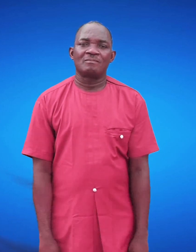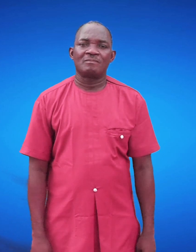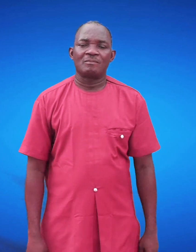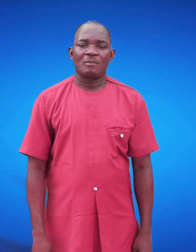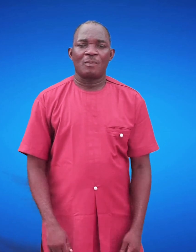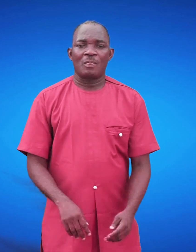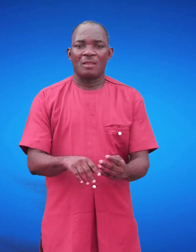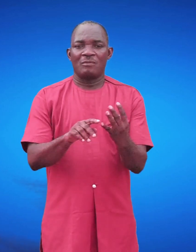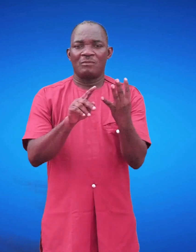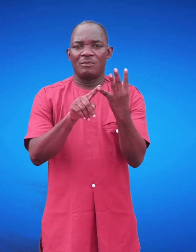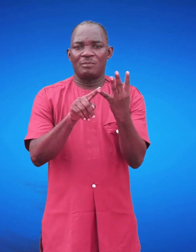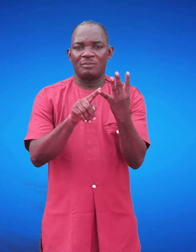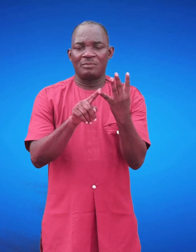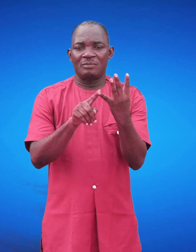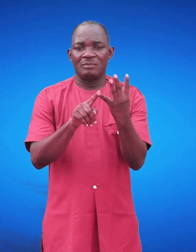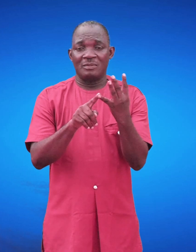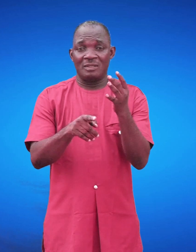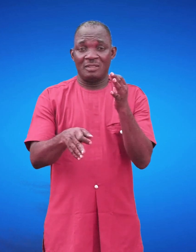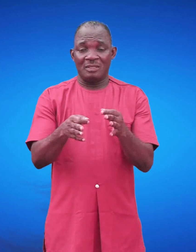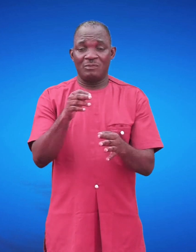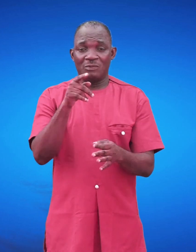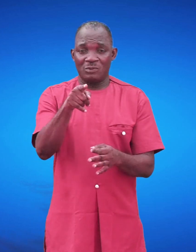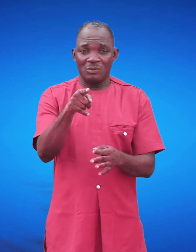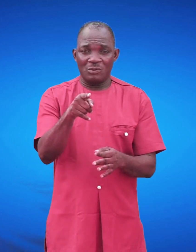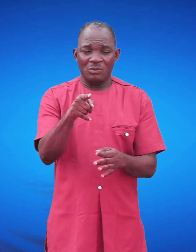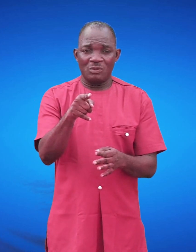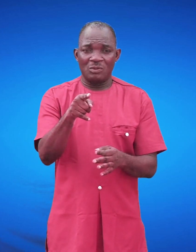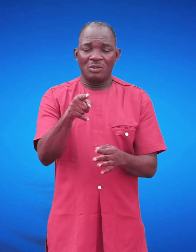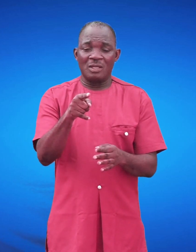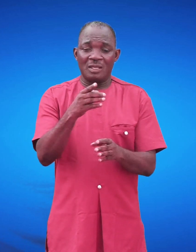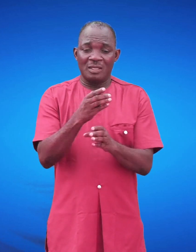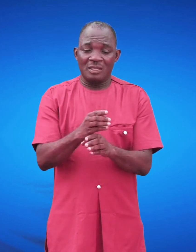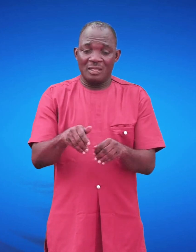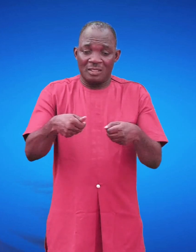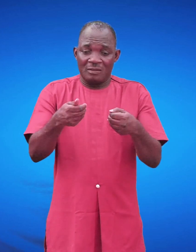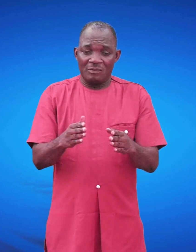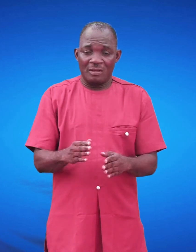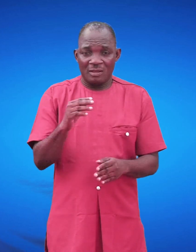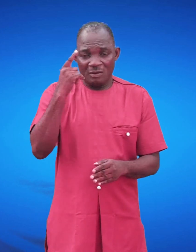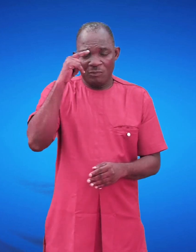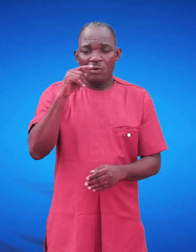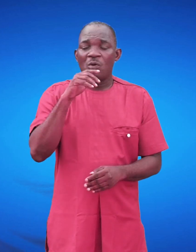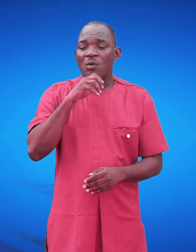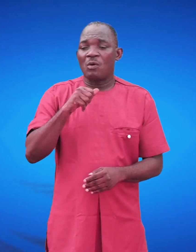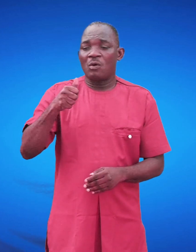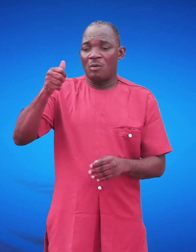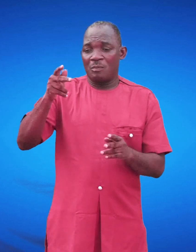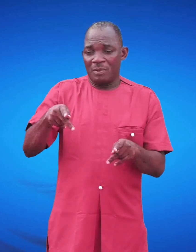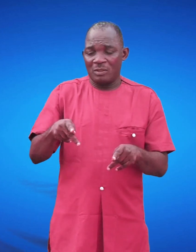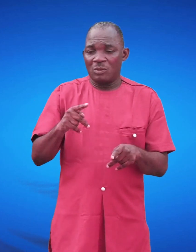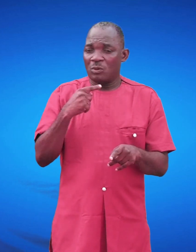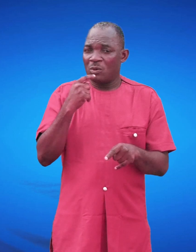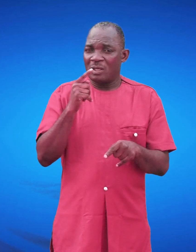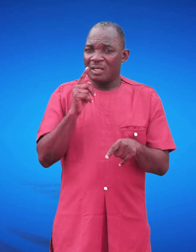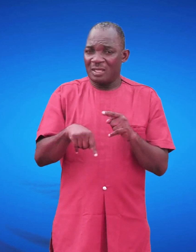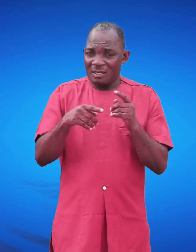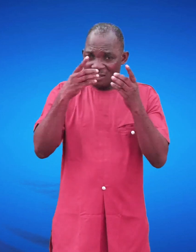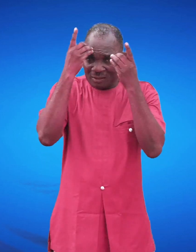4. If you are a caregiver for adults who cannot make decisions